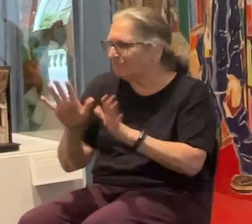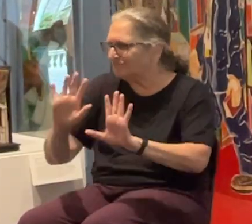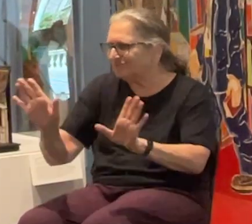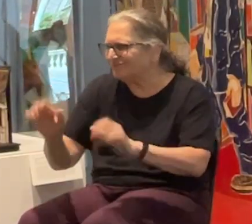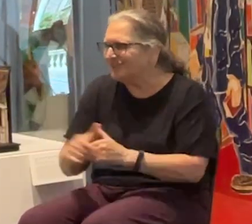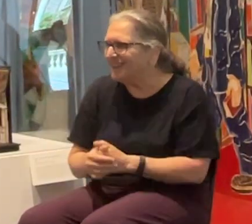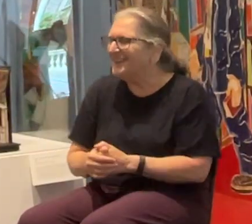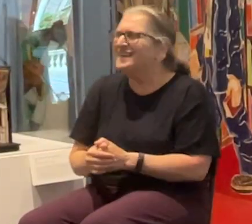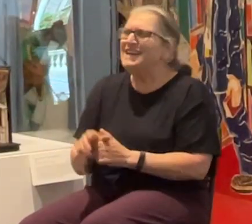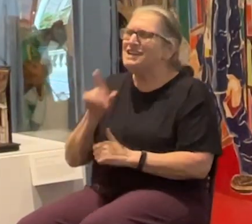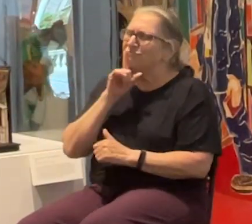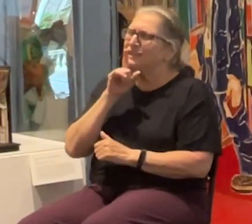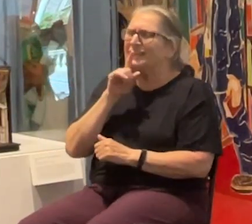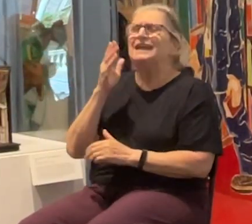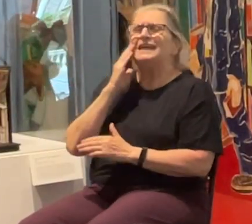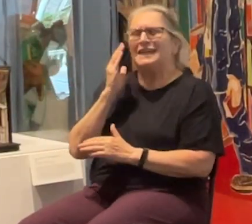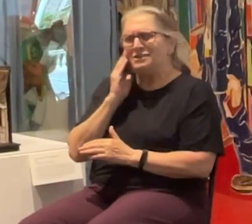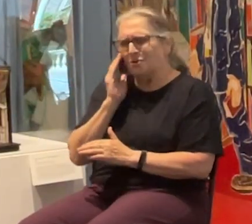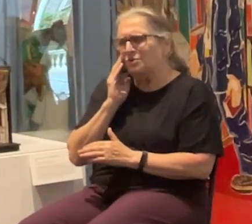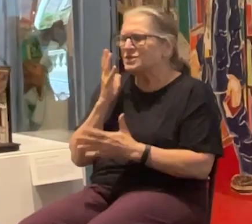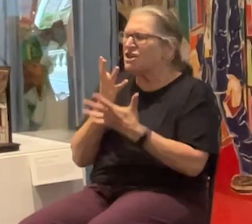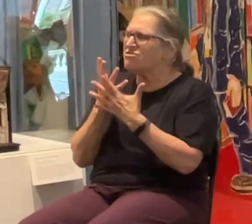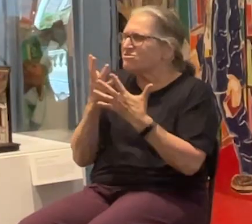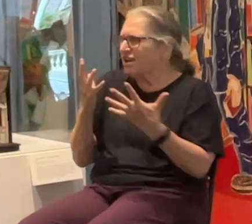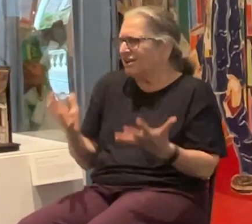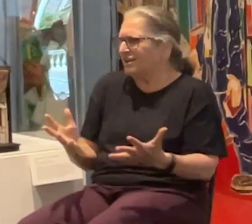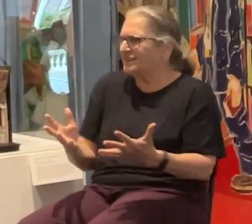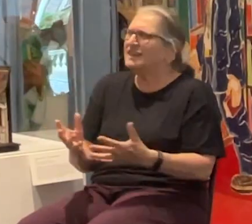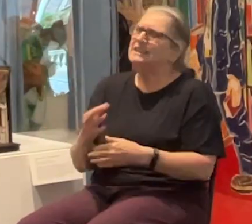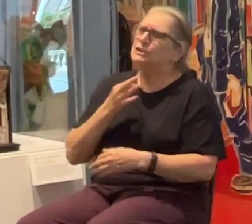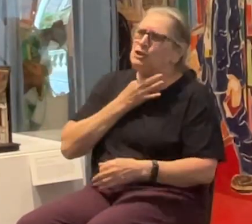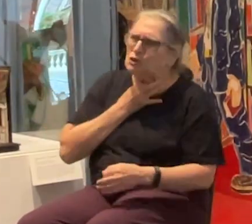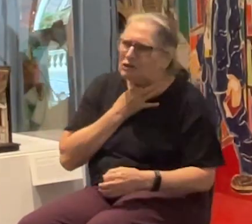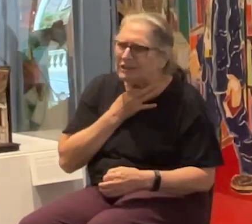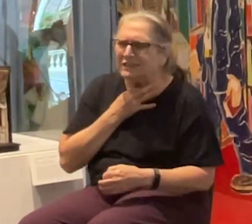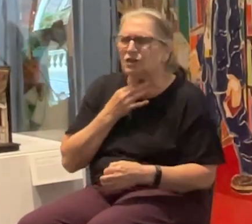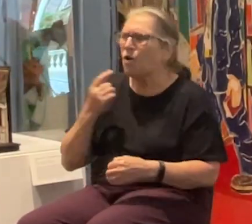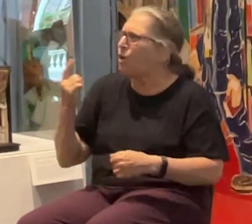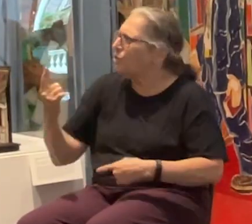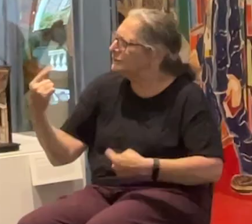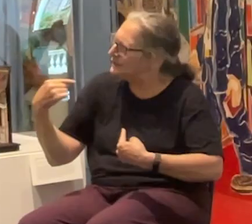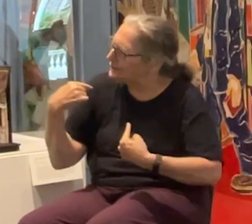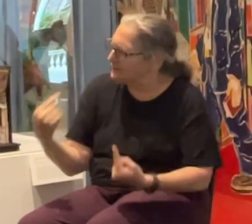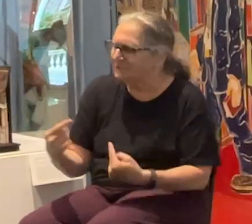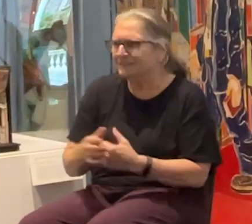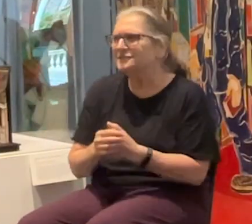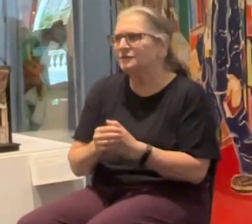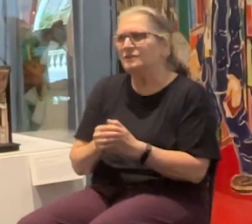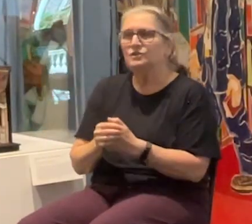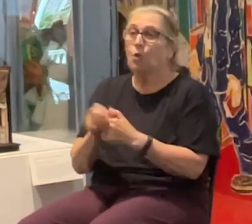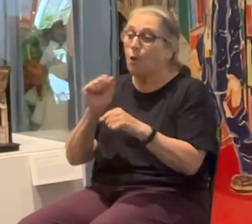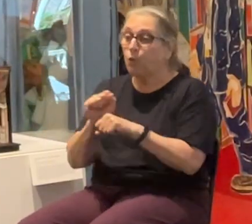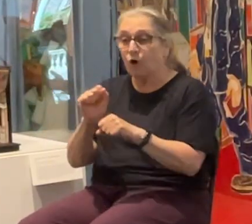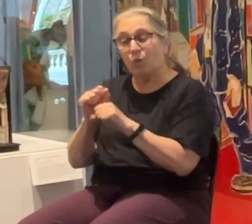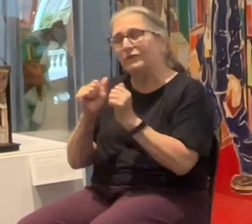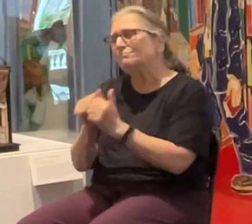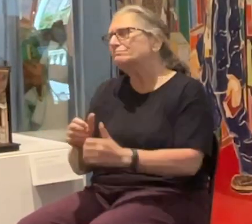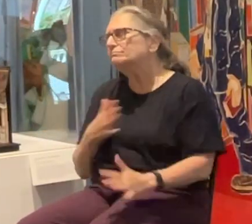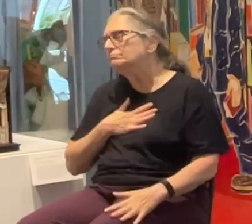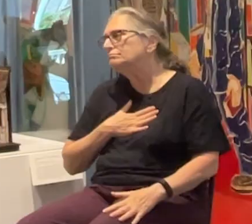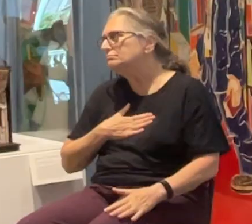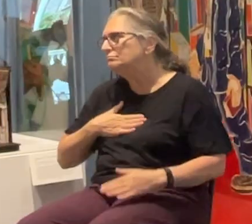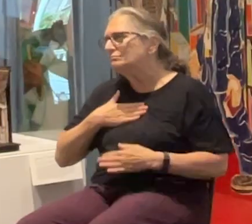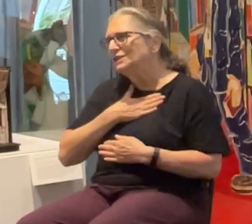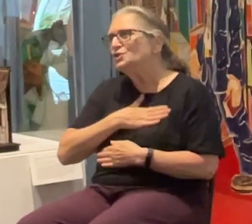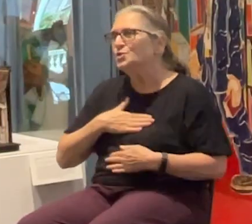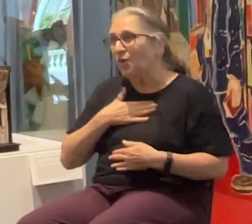kind of thing, but he knows a tremendous amount. He's very curious and always has been. So working with him is a total pleasure in terms of what